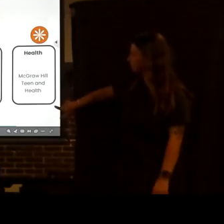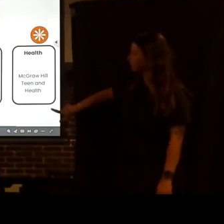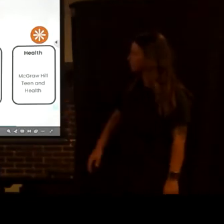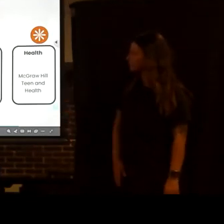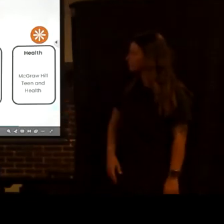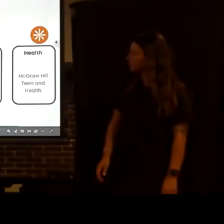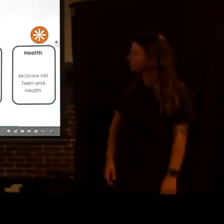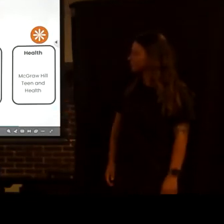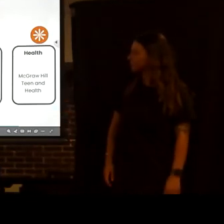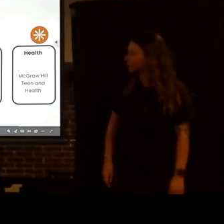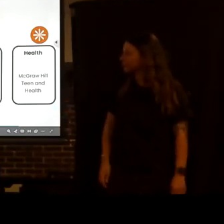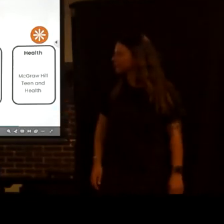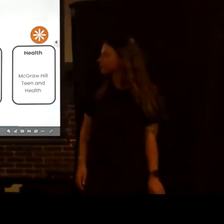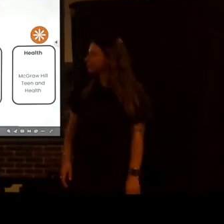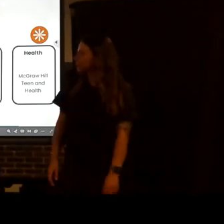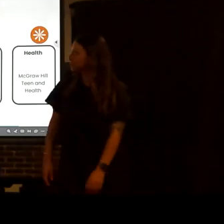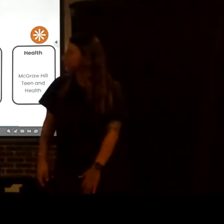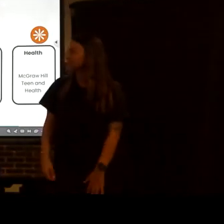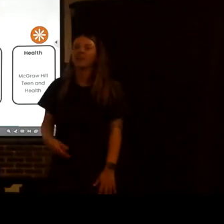McGraw.